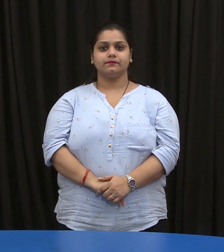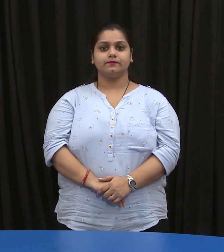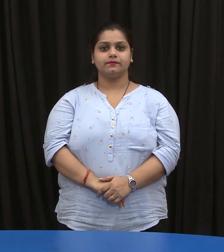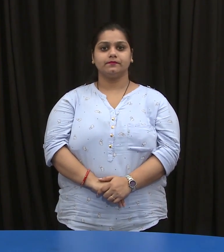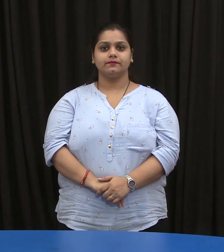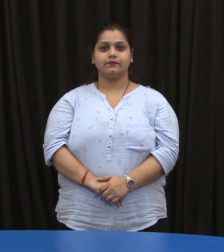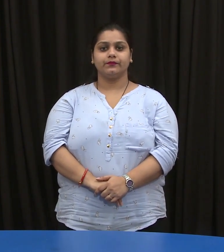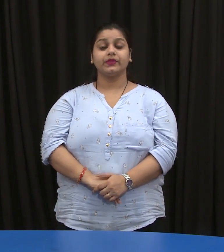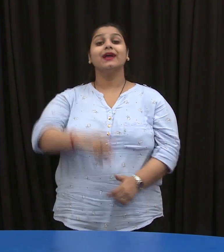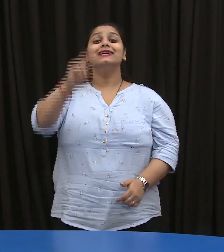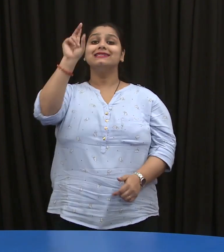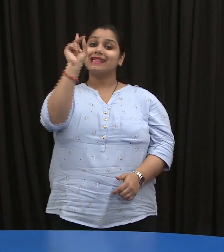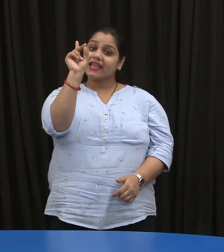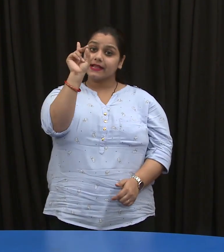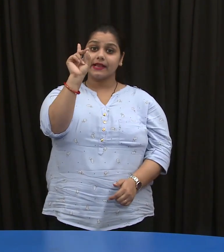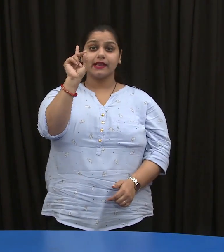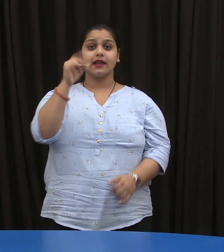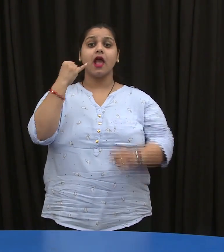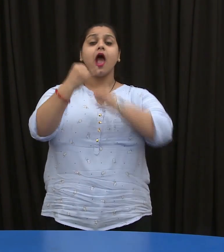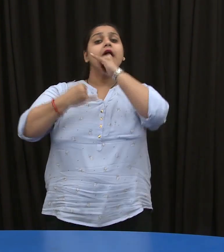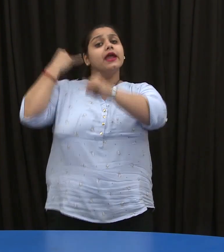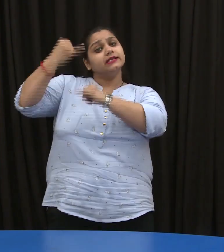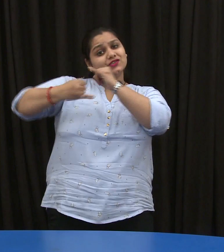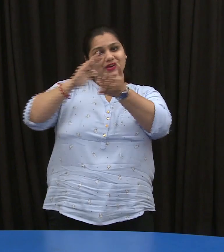The second option of History